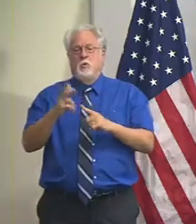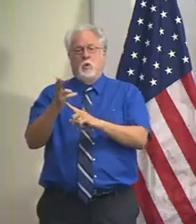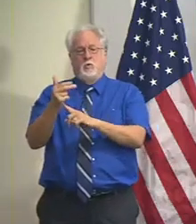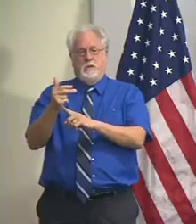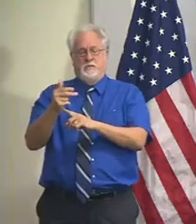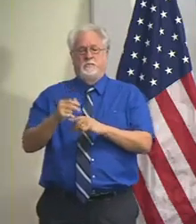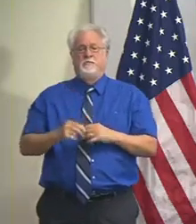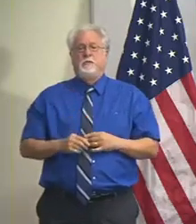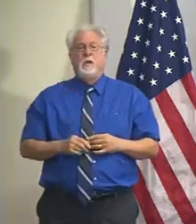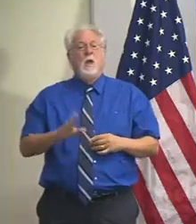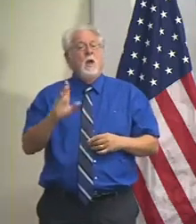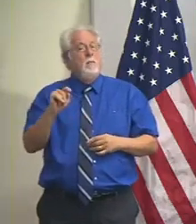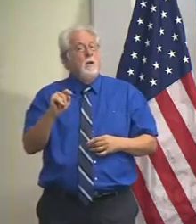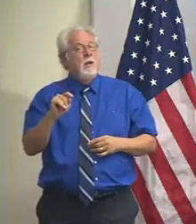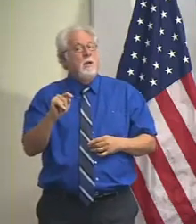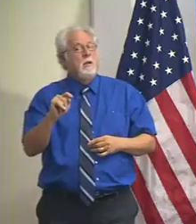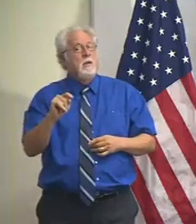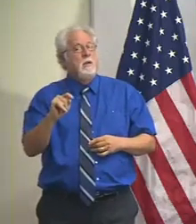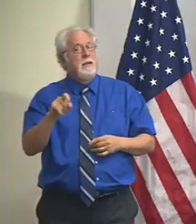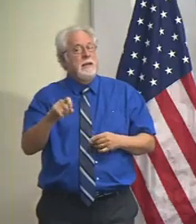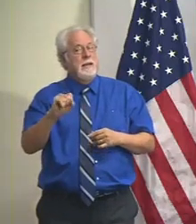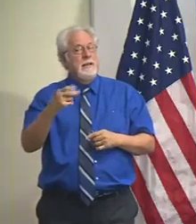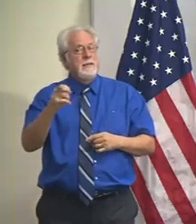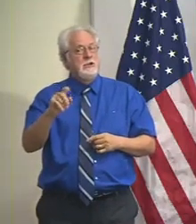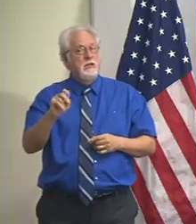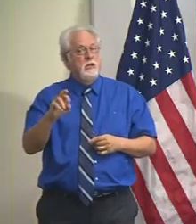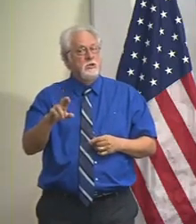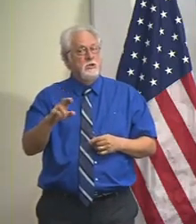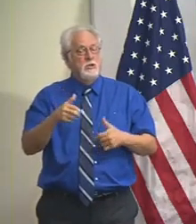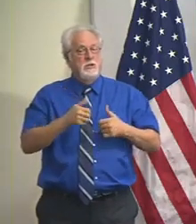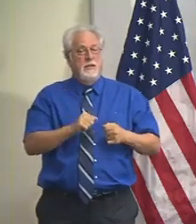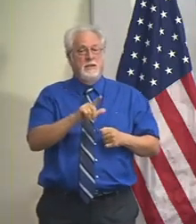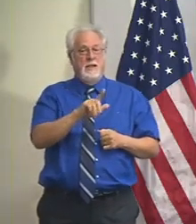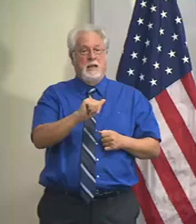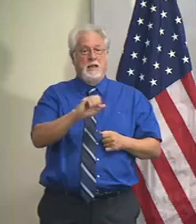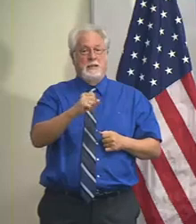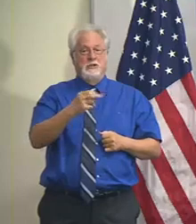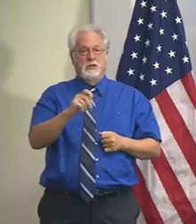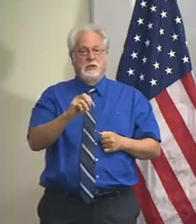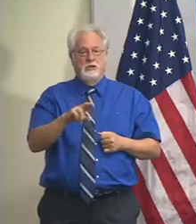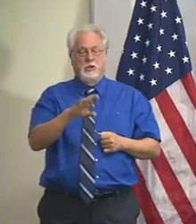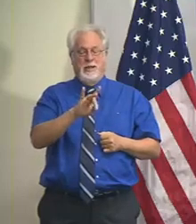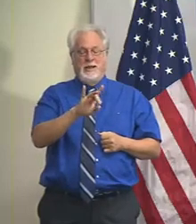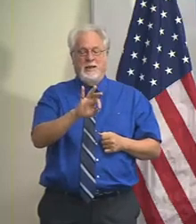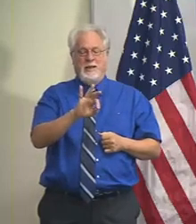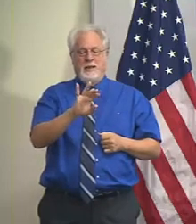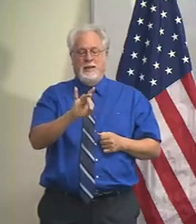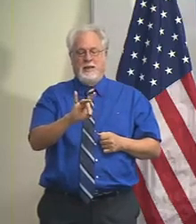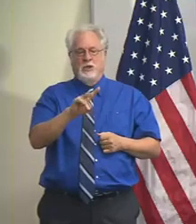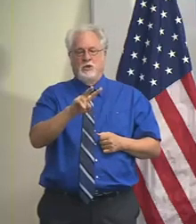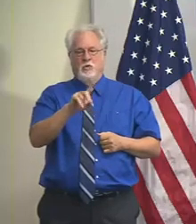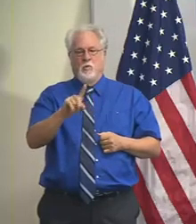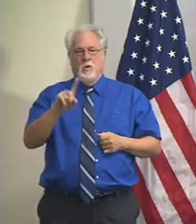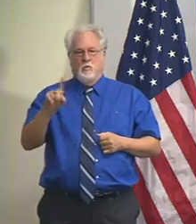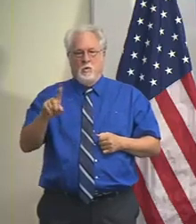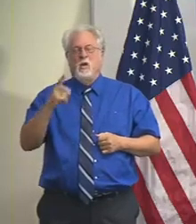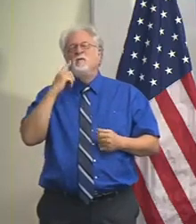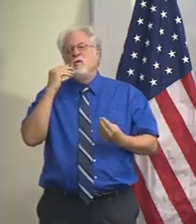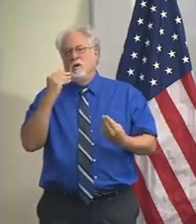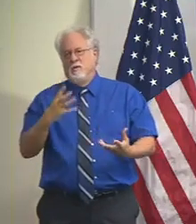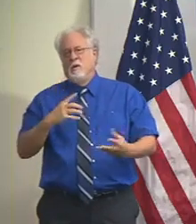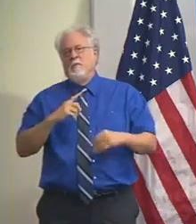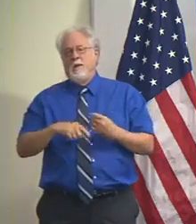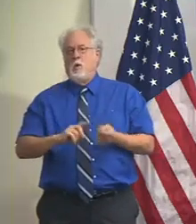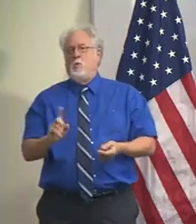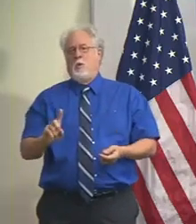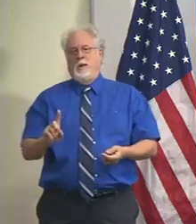room. But if you need shelter, text LA Shelter to 898-211 for information about